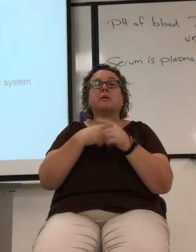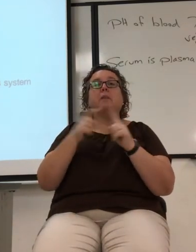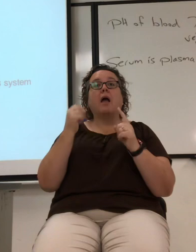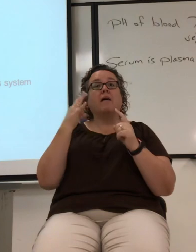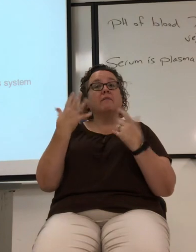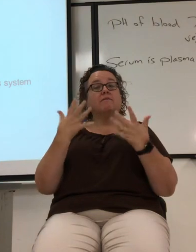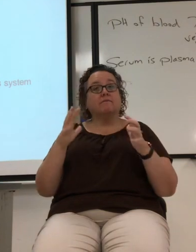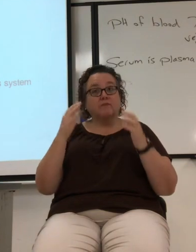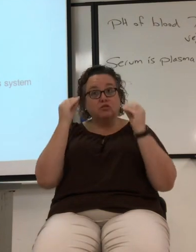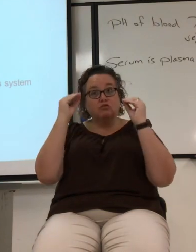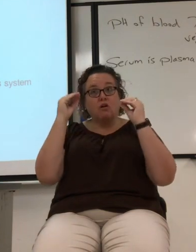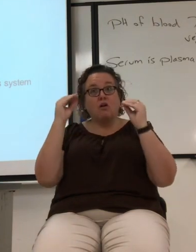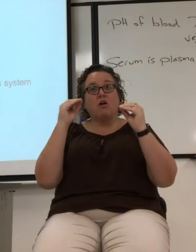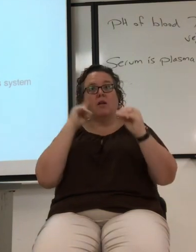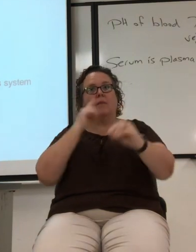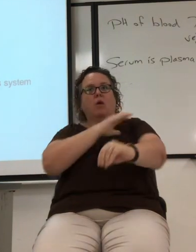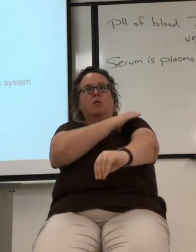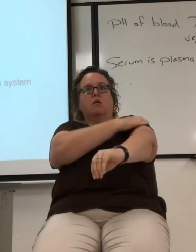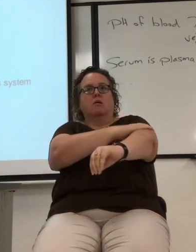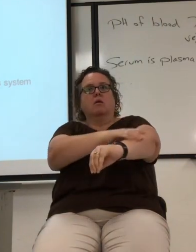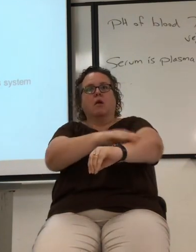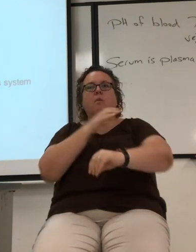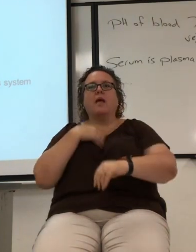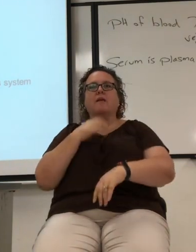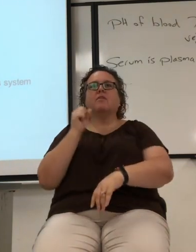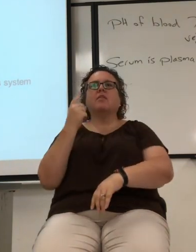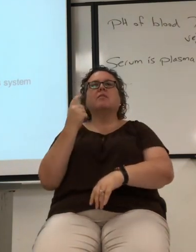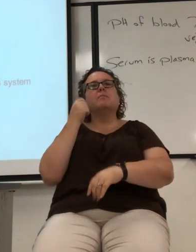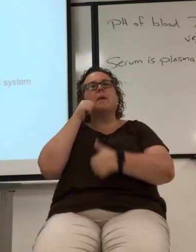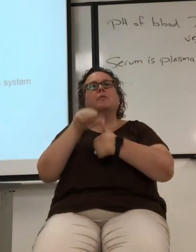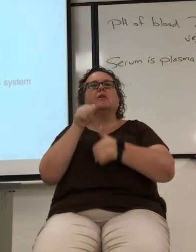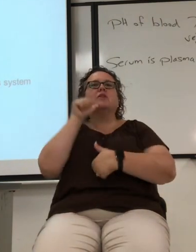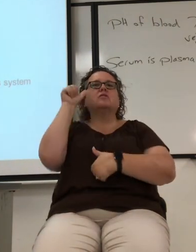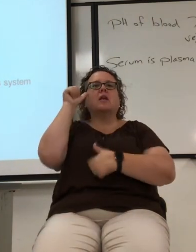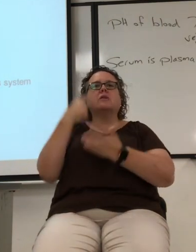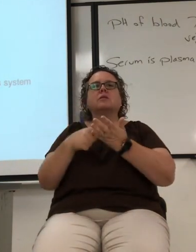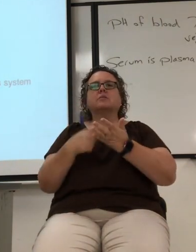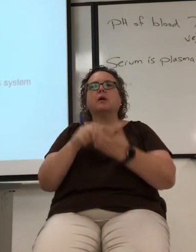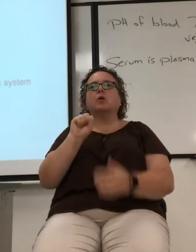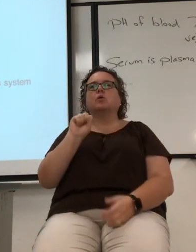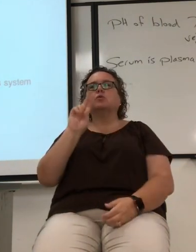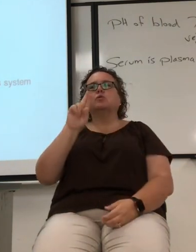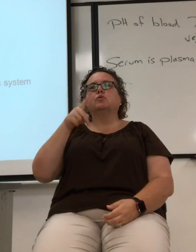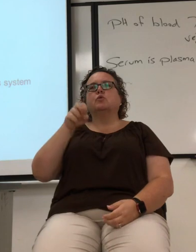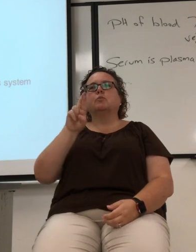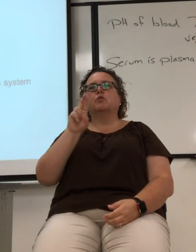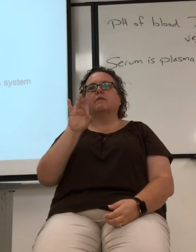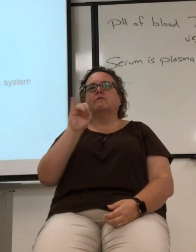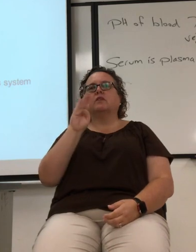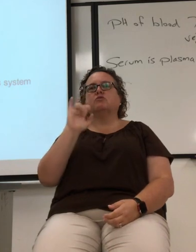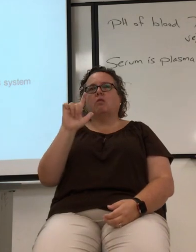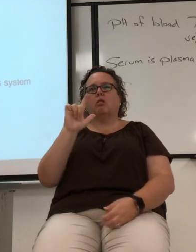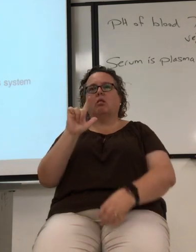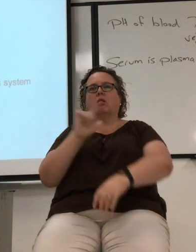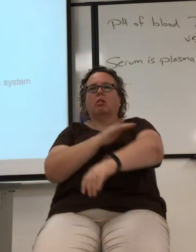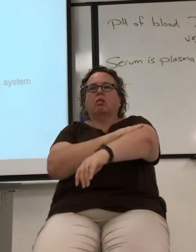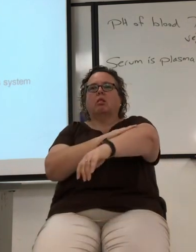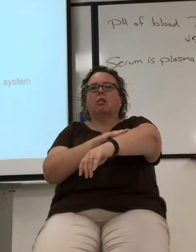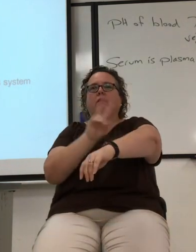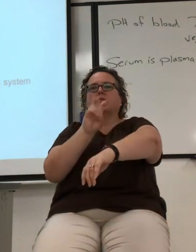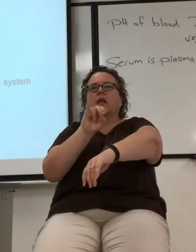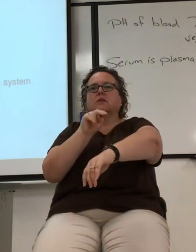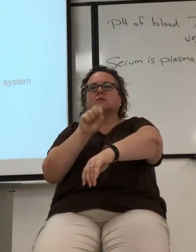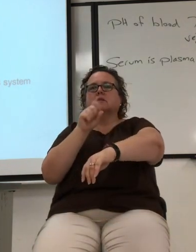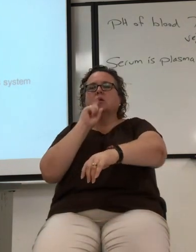upper limb, how there are superficial veins, right, that can help dissipate heat to the environment. That helps regulate